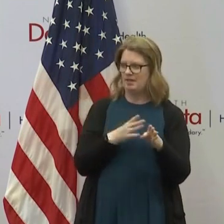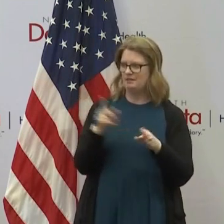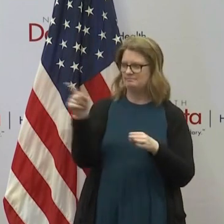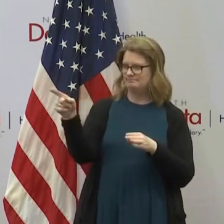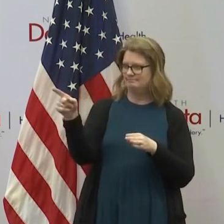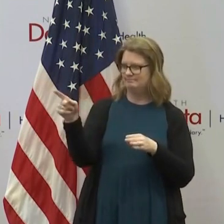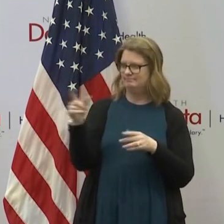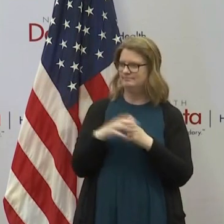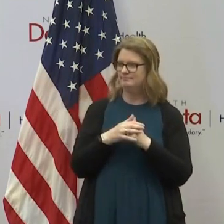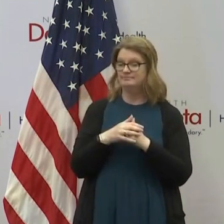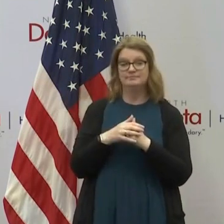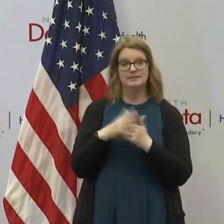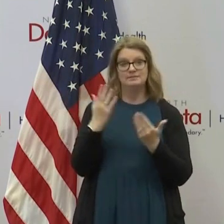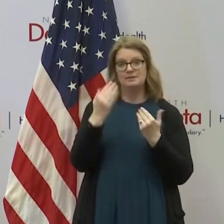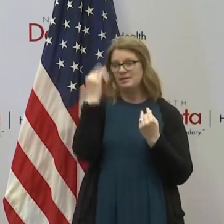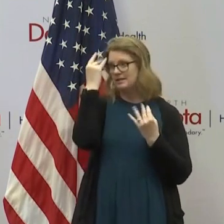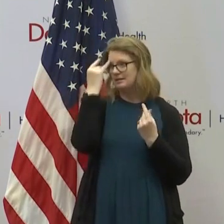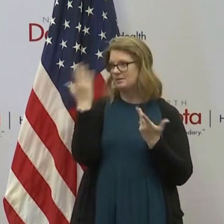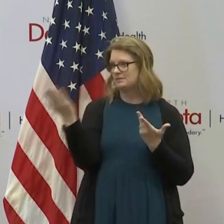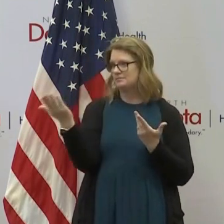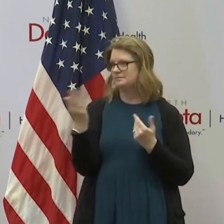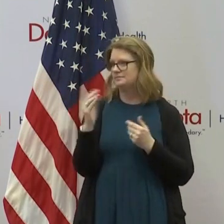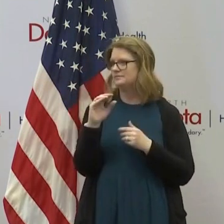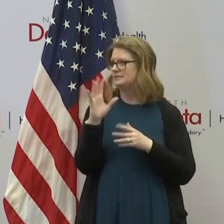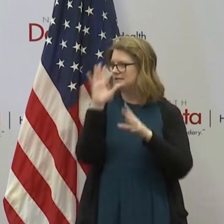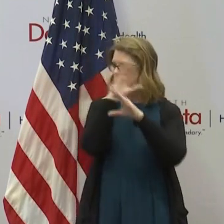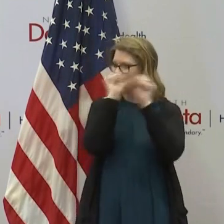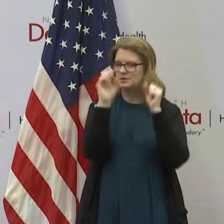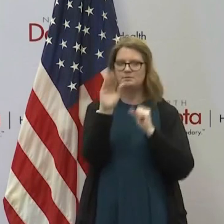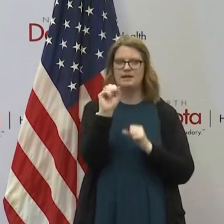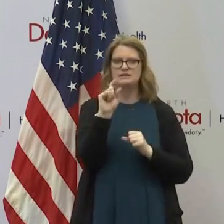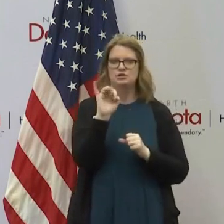so he's doing that. So Chris, maybe think about some thoughts. But Superintendent